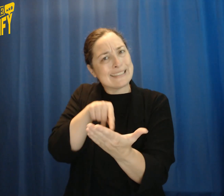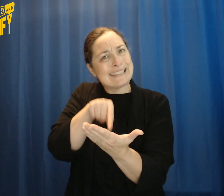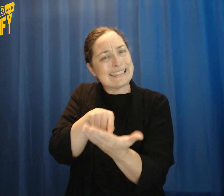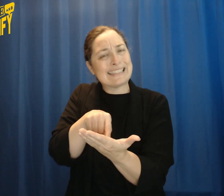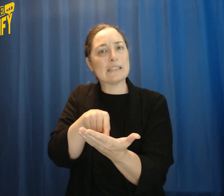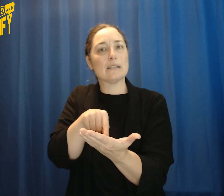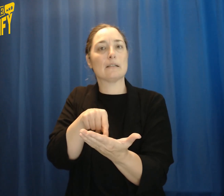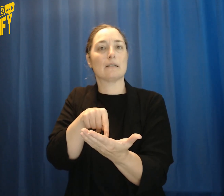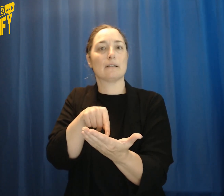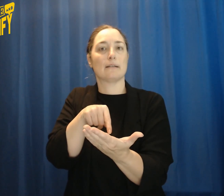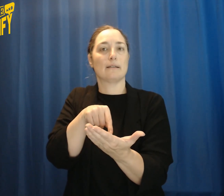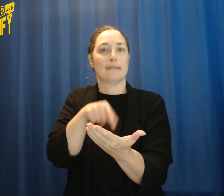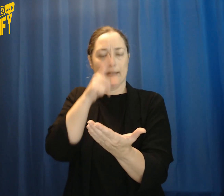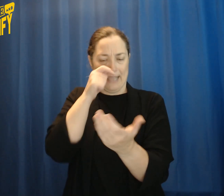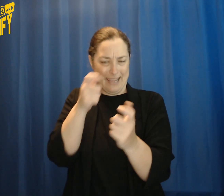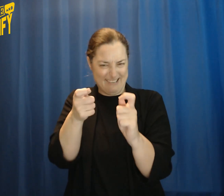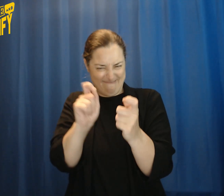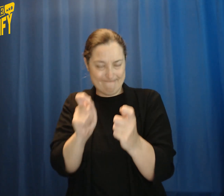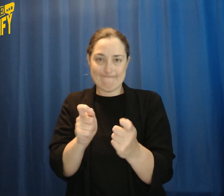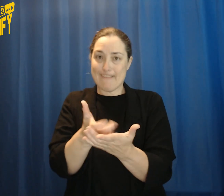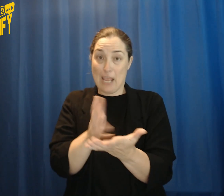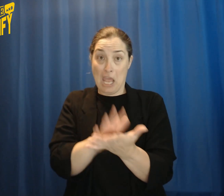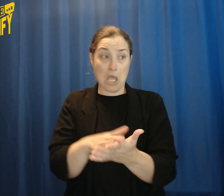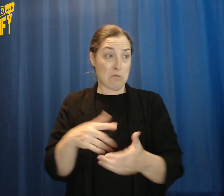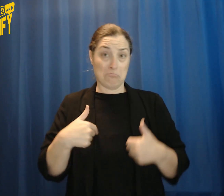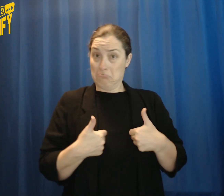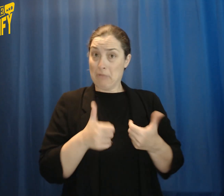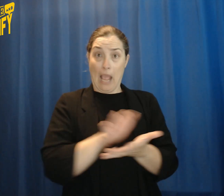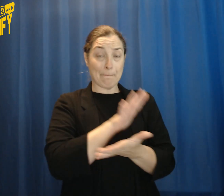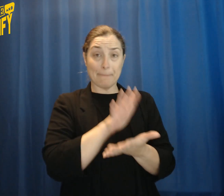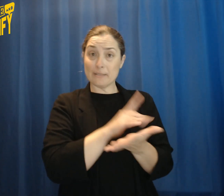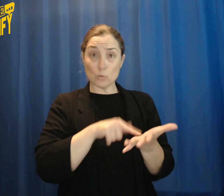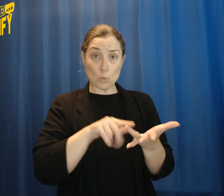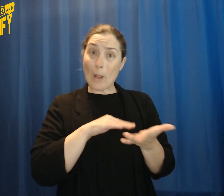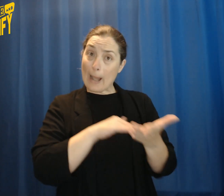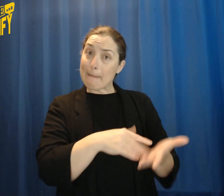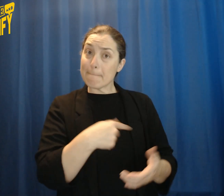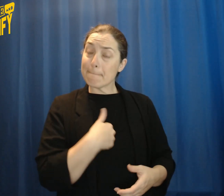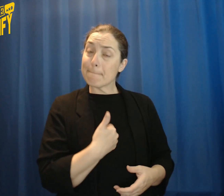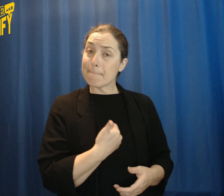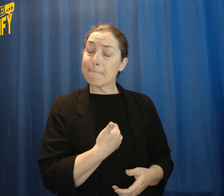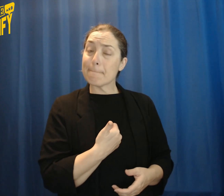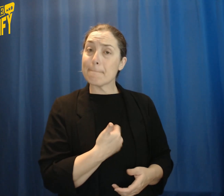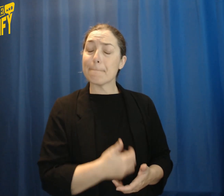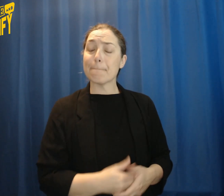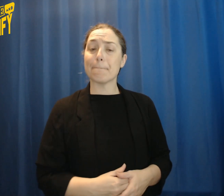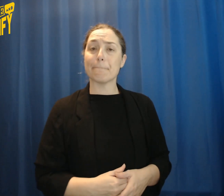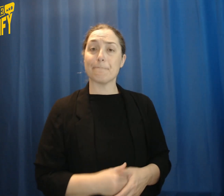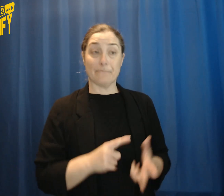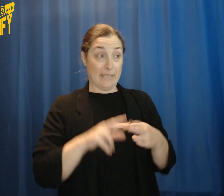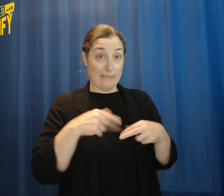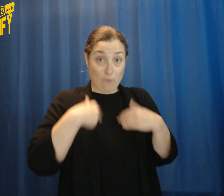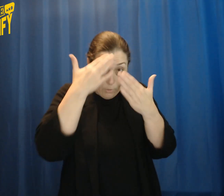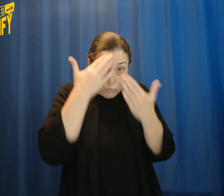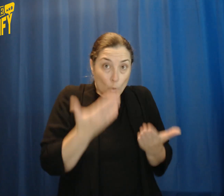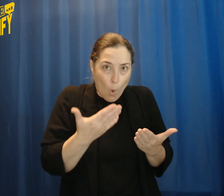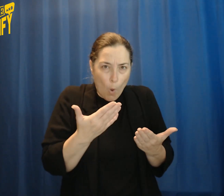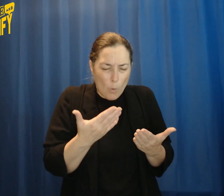it a bit tighter or something? I'm absolutely, you know. And if I don't know, then I'll go, oh, well, hang on, well, let's